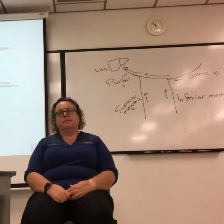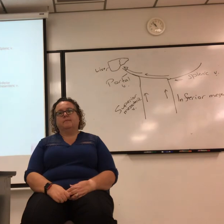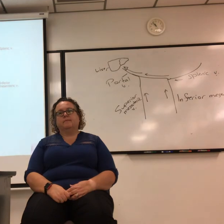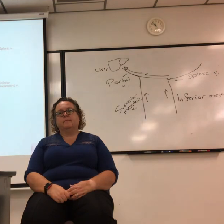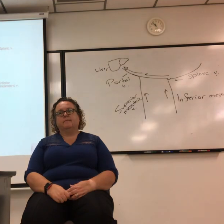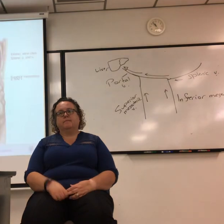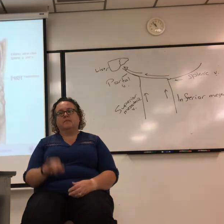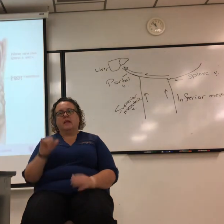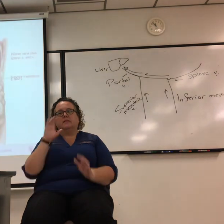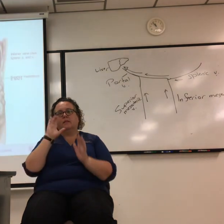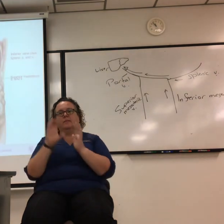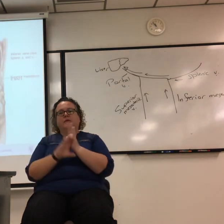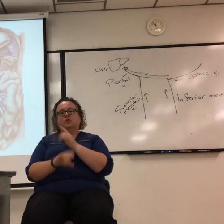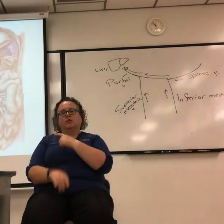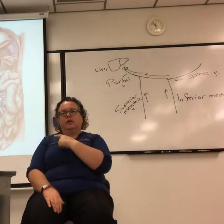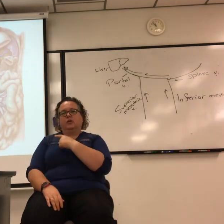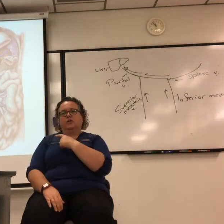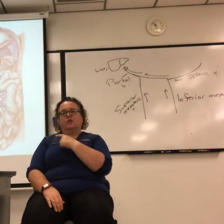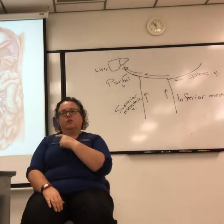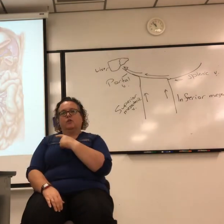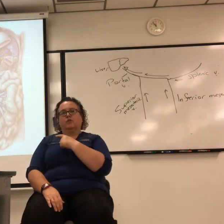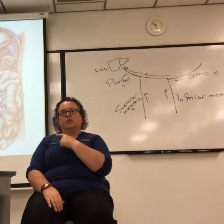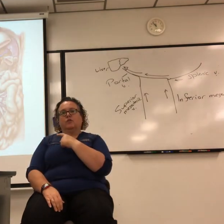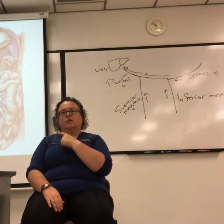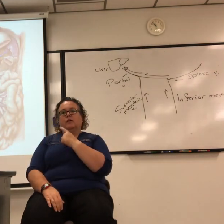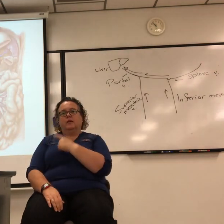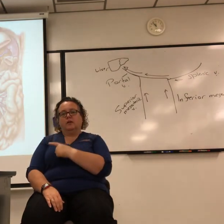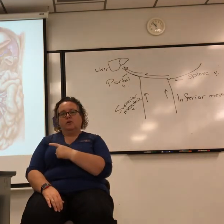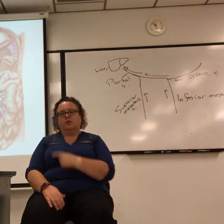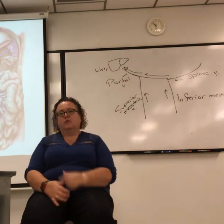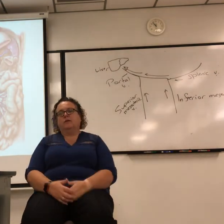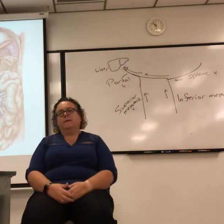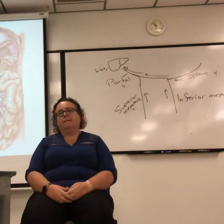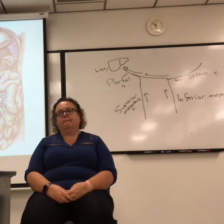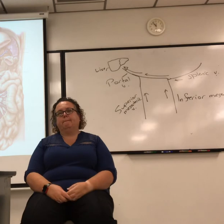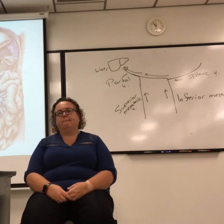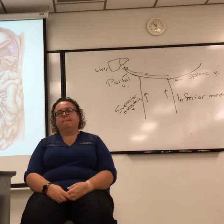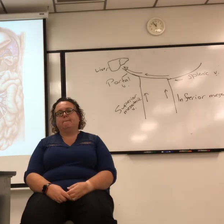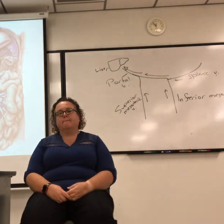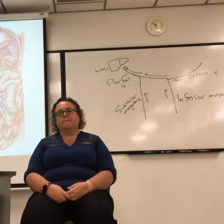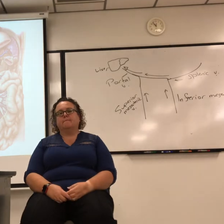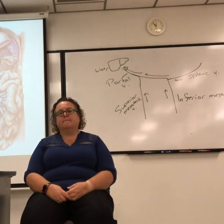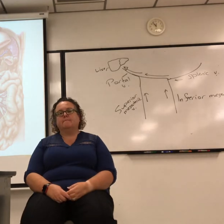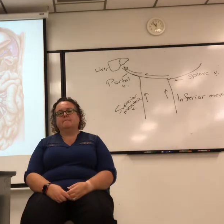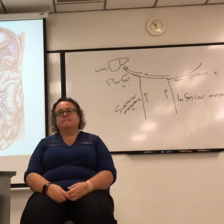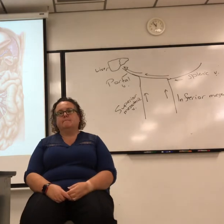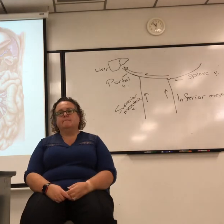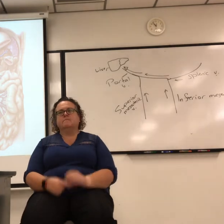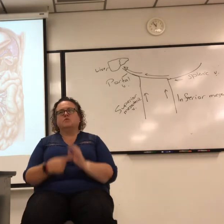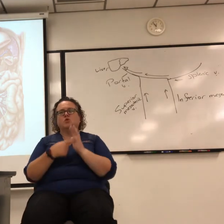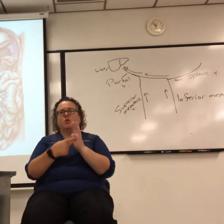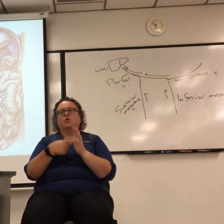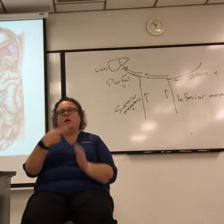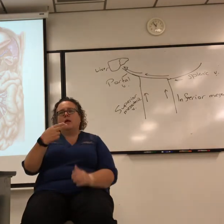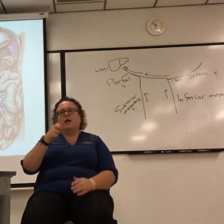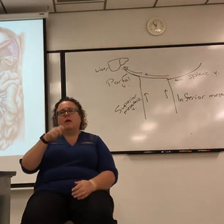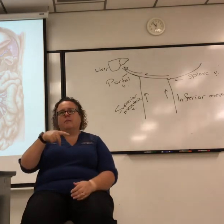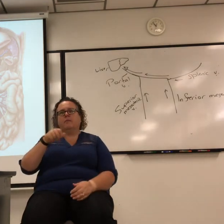Got some pictures here. Let me see what I can show you the hepatic vein.